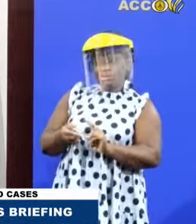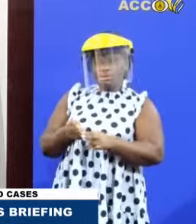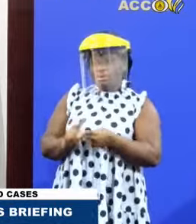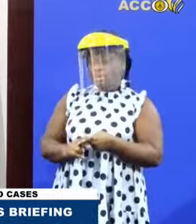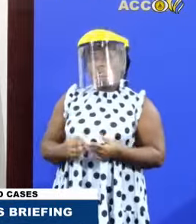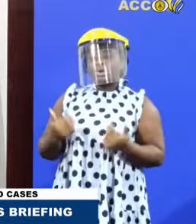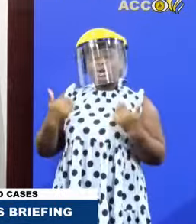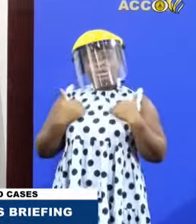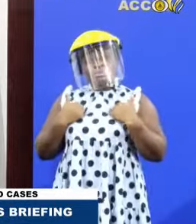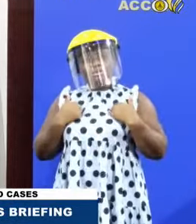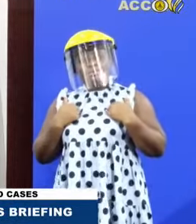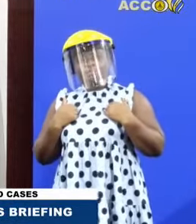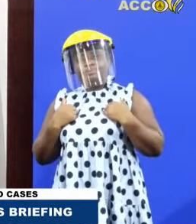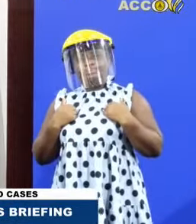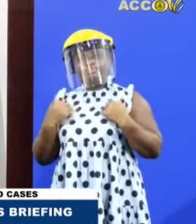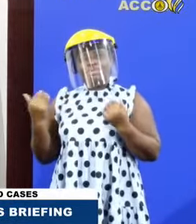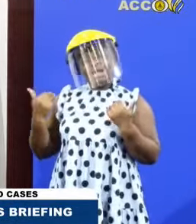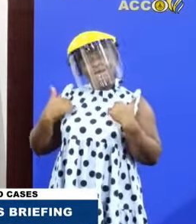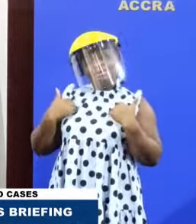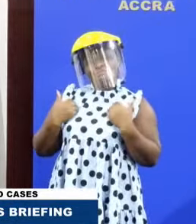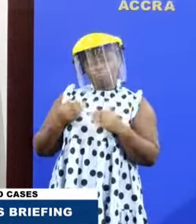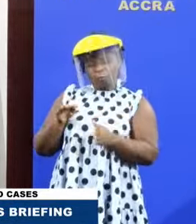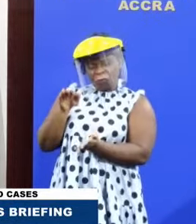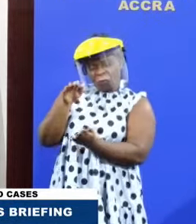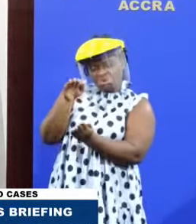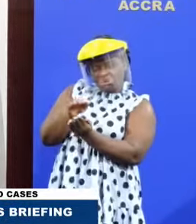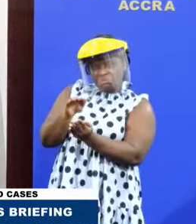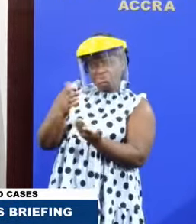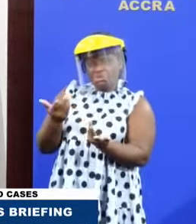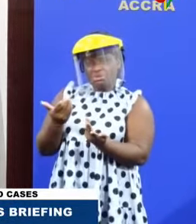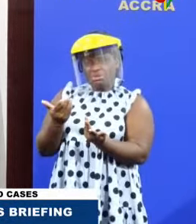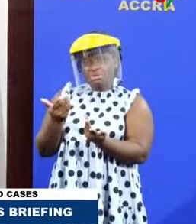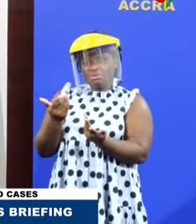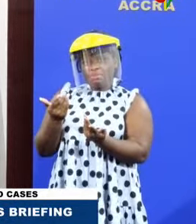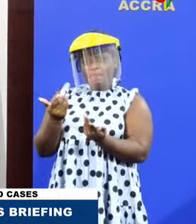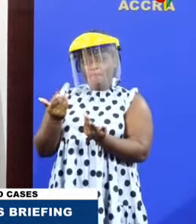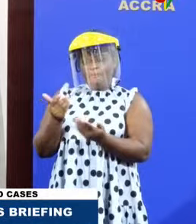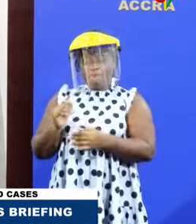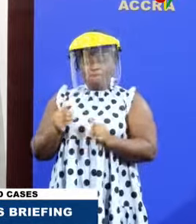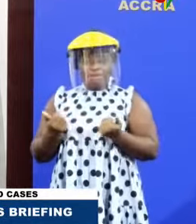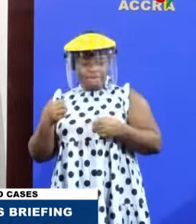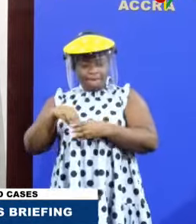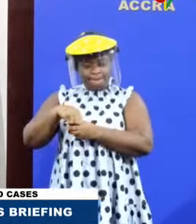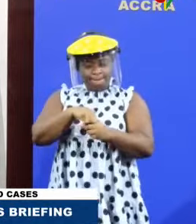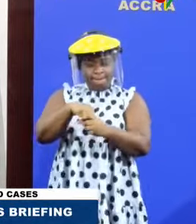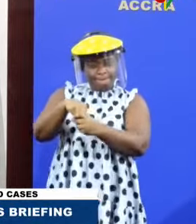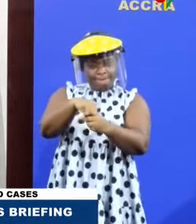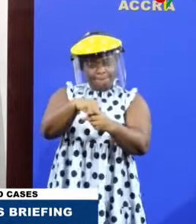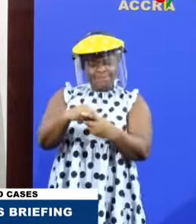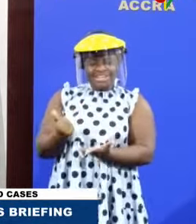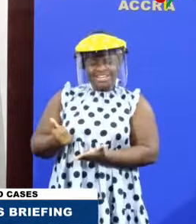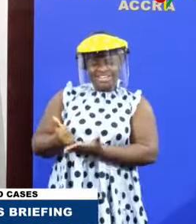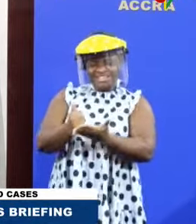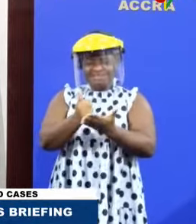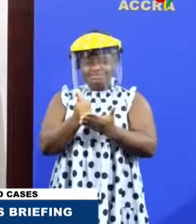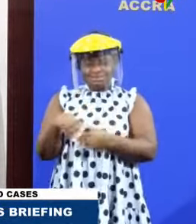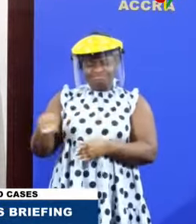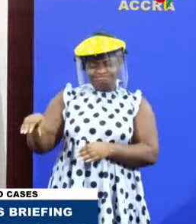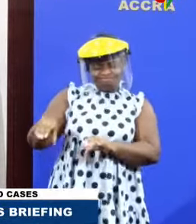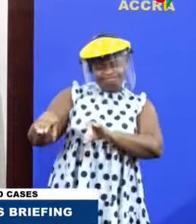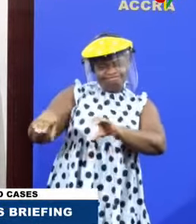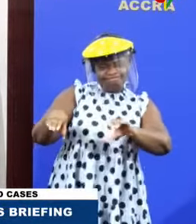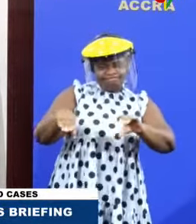going to have smaller delivery vans that can also help us move